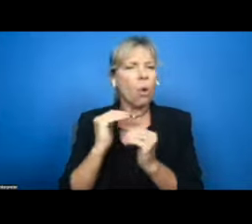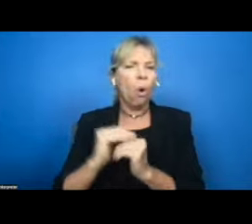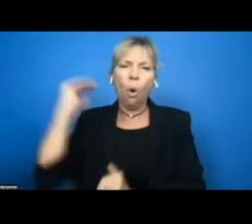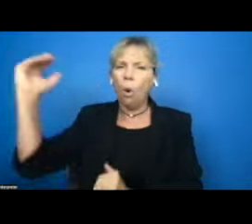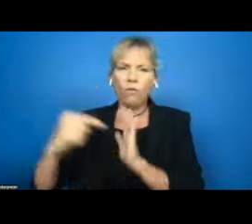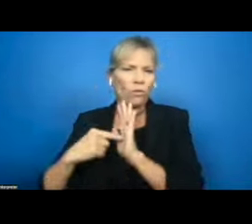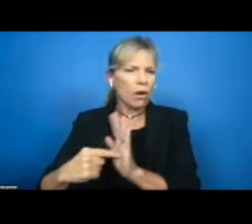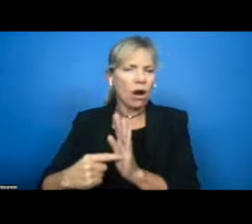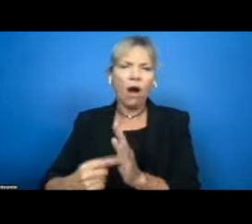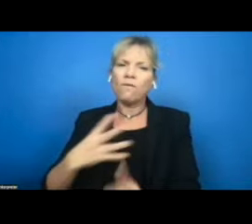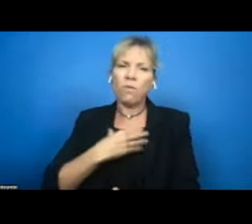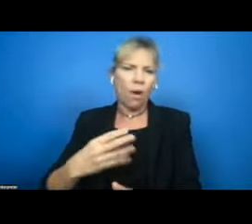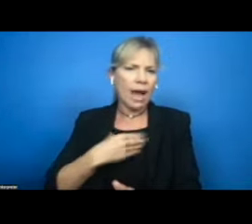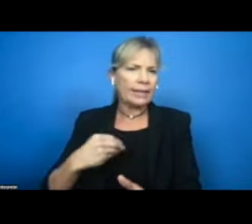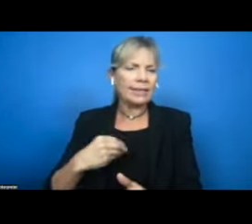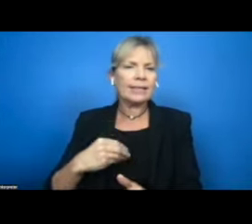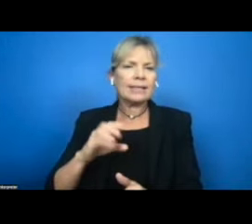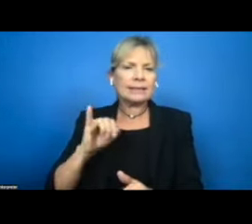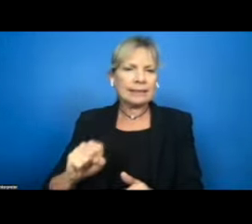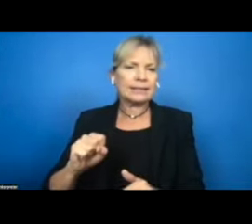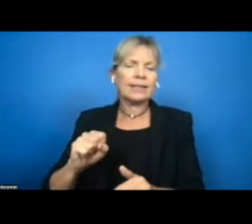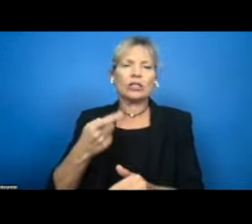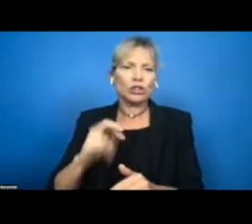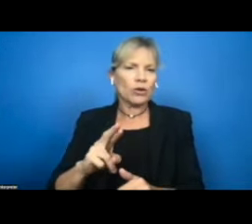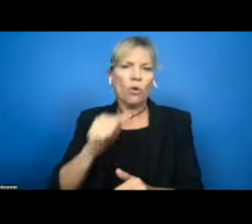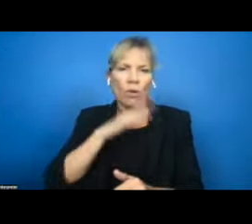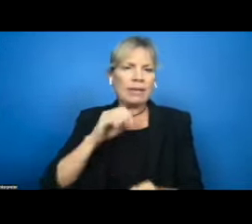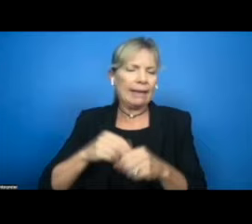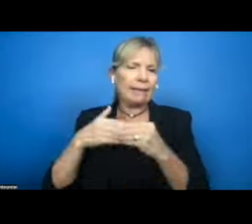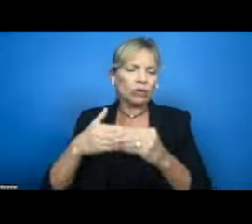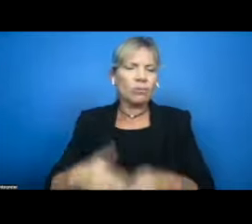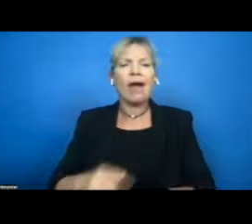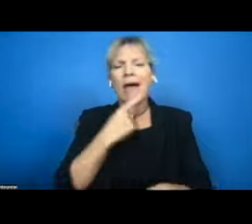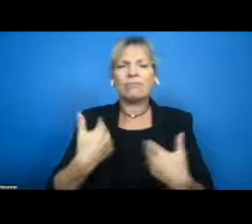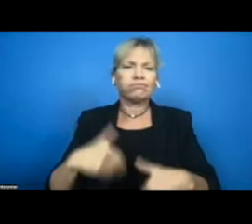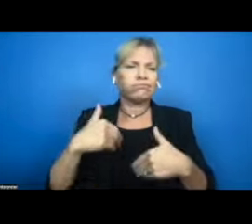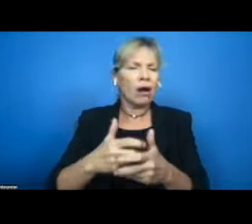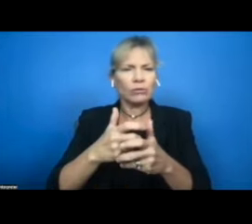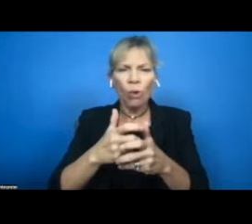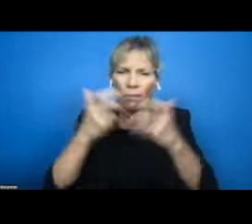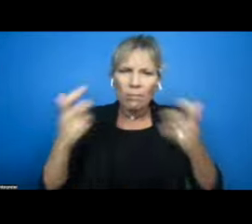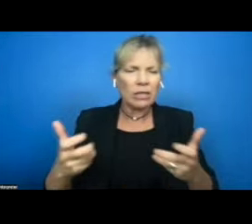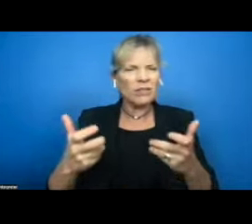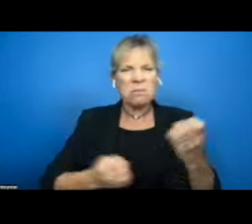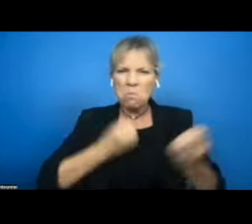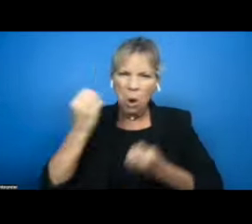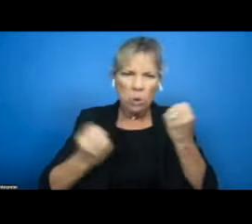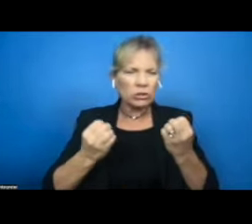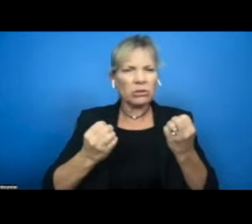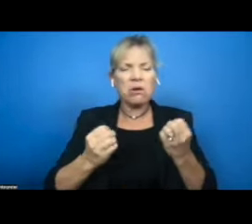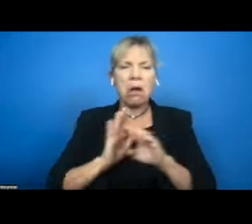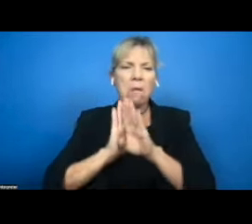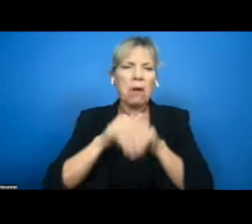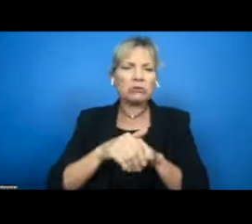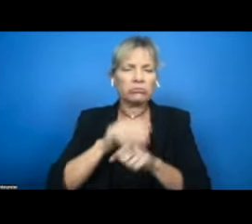overrepresentation of white cisgendered women in leadership, and the incredible amount of emotional and patronizing